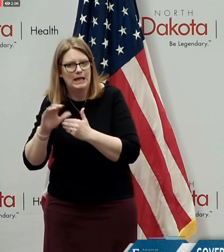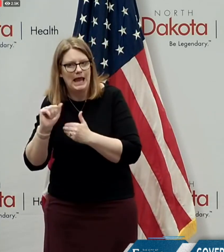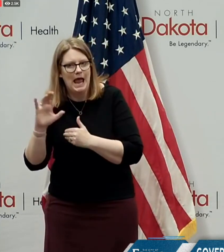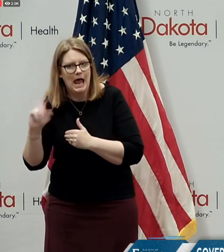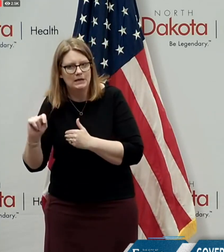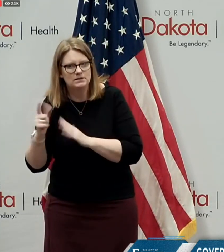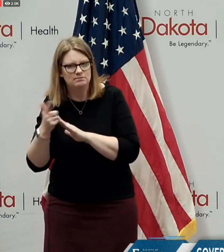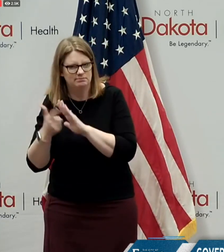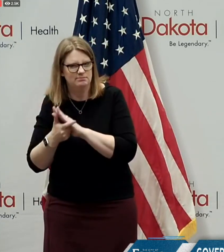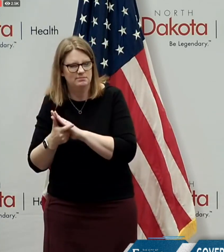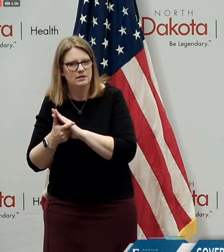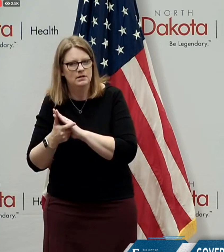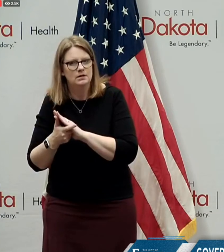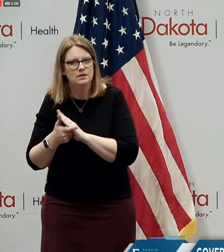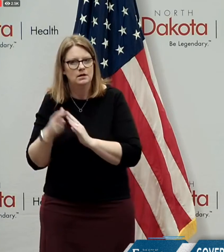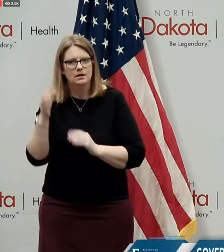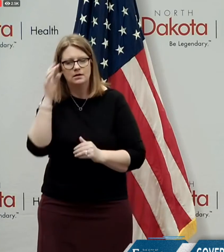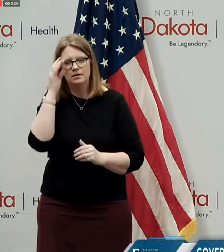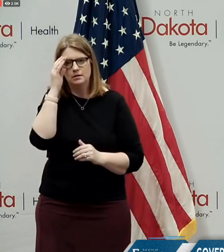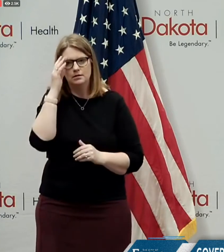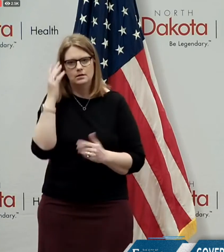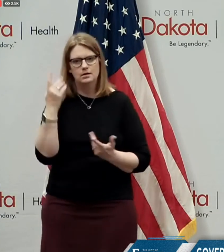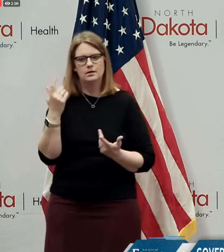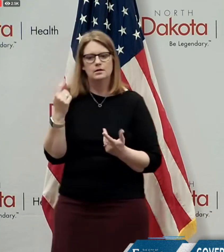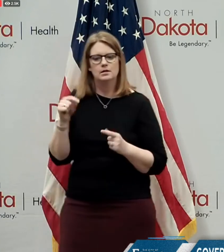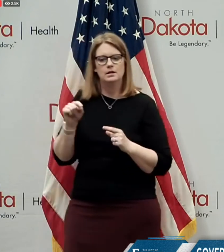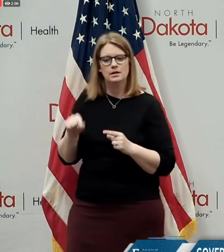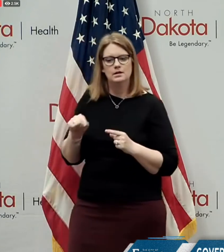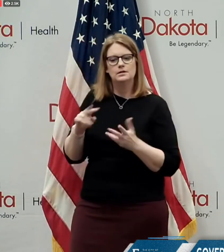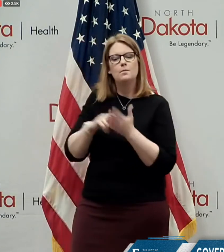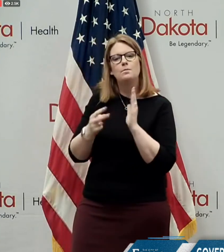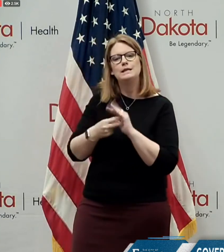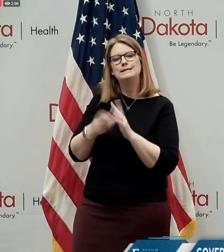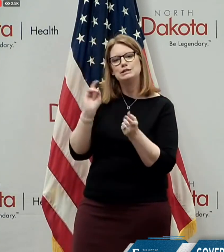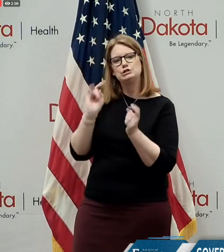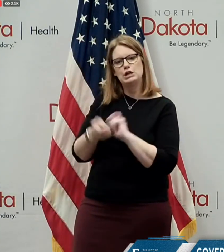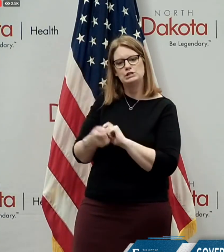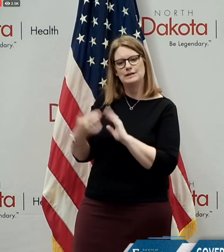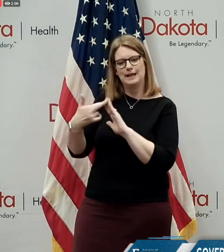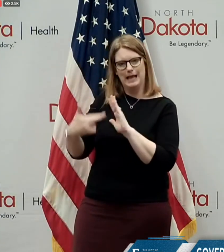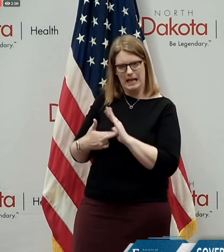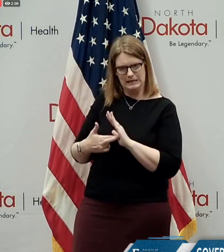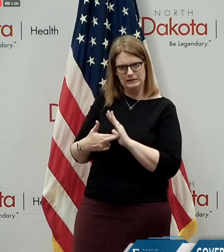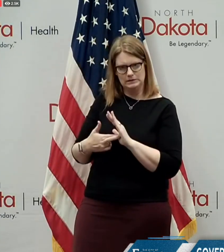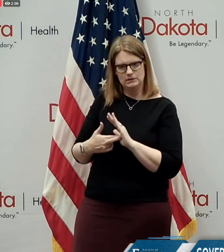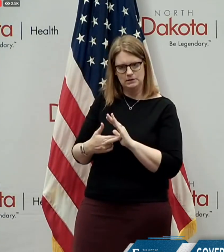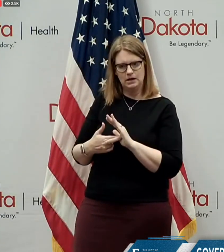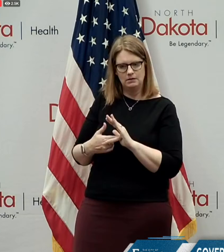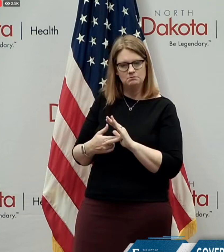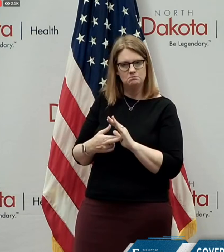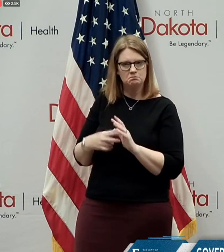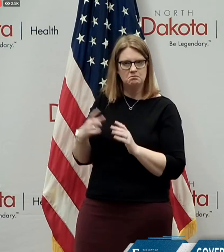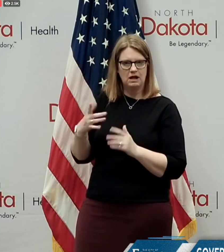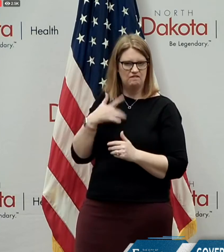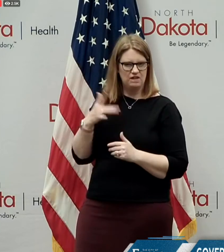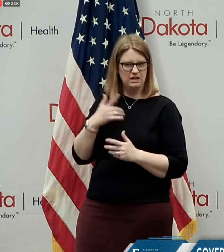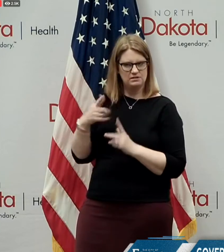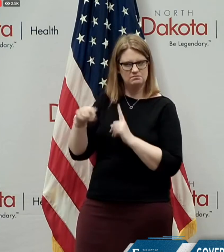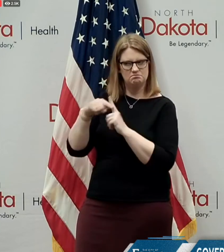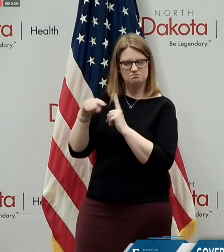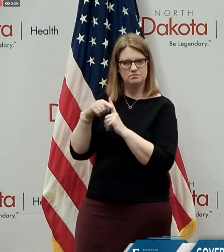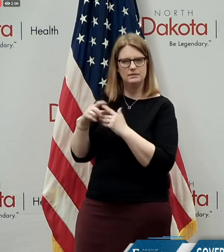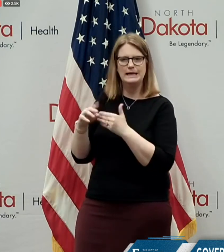as we discussed in the previous topic, changes the guidance. And this, I think, changes it favorably. Key word here